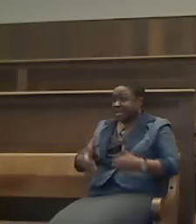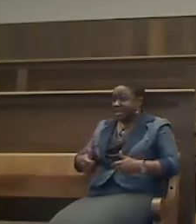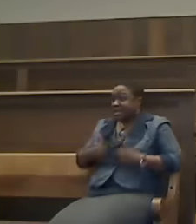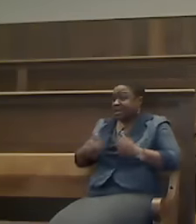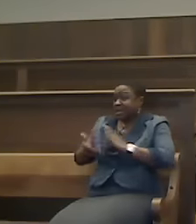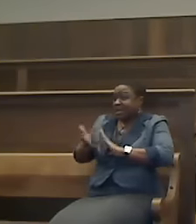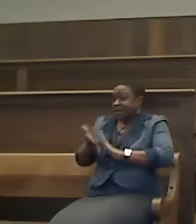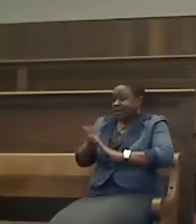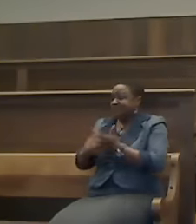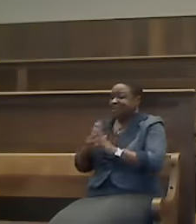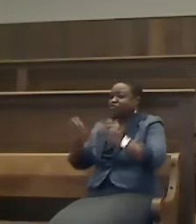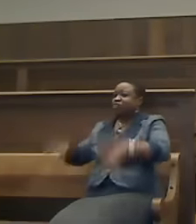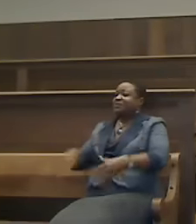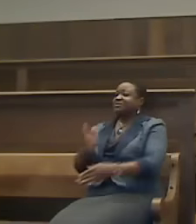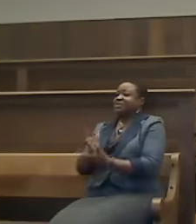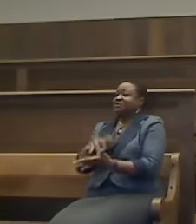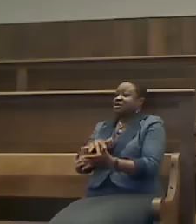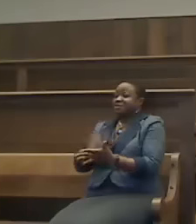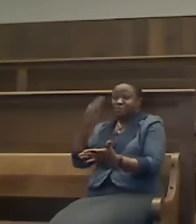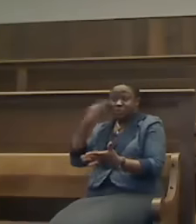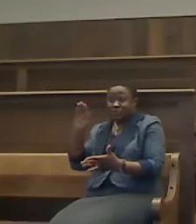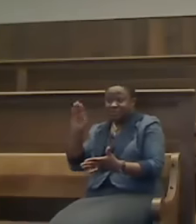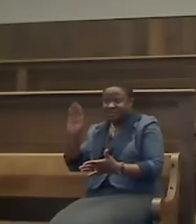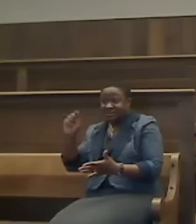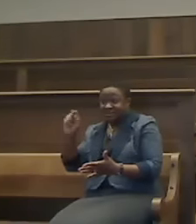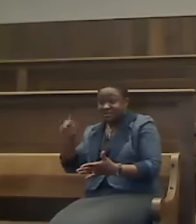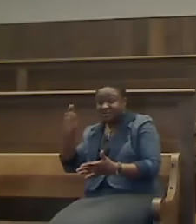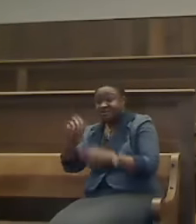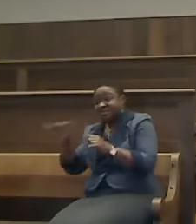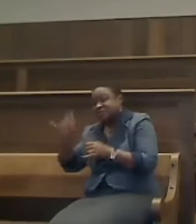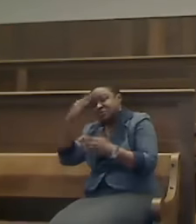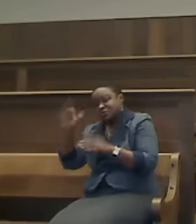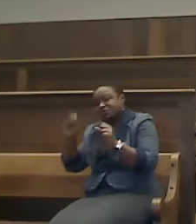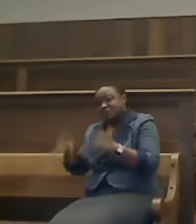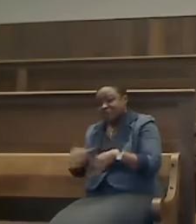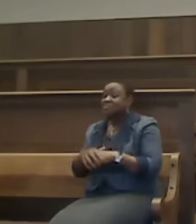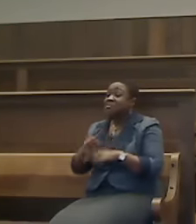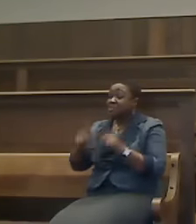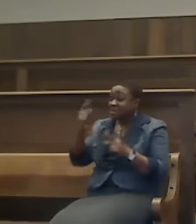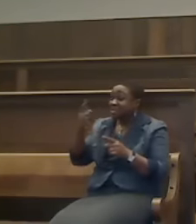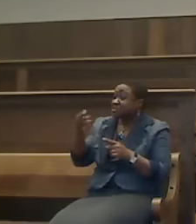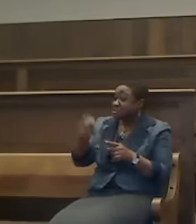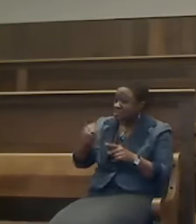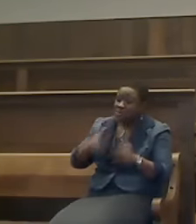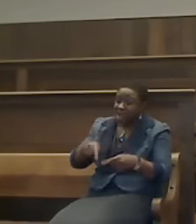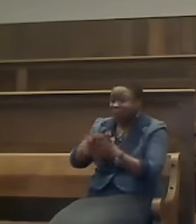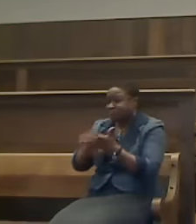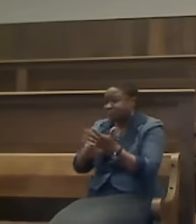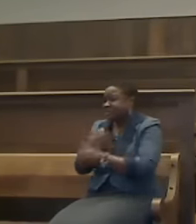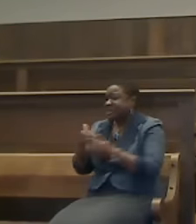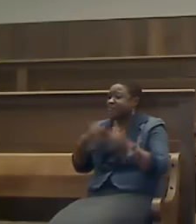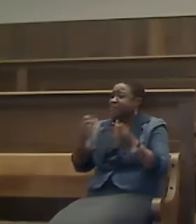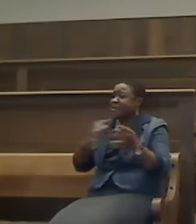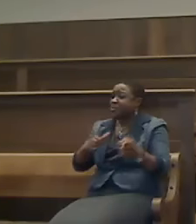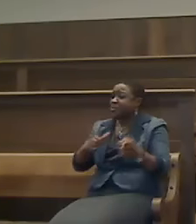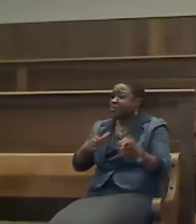that your body can develop an allergic reaction to GMOs. But there are many other ways. The process of genetic